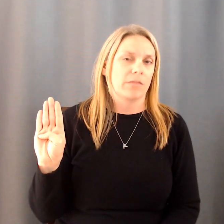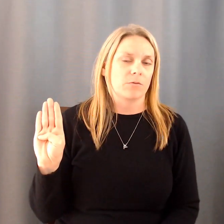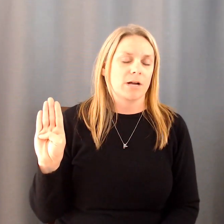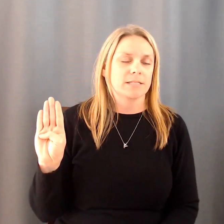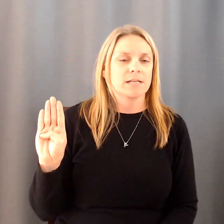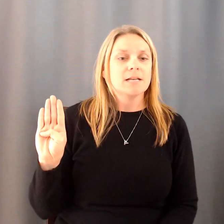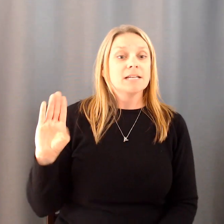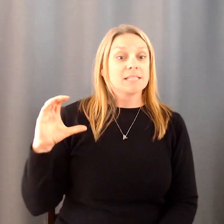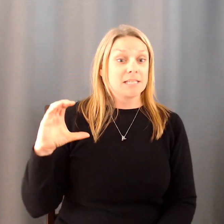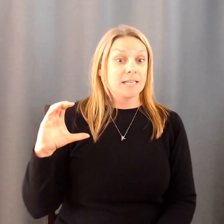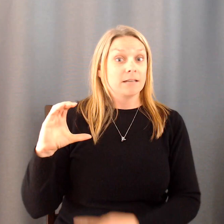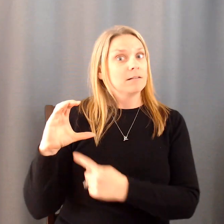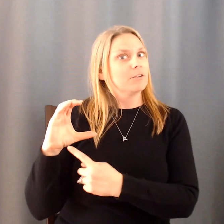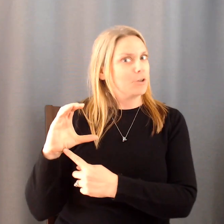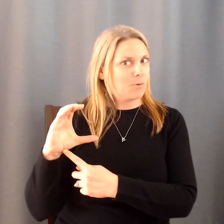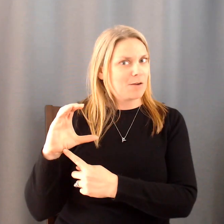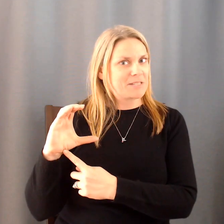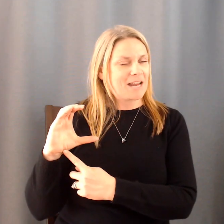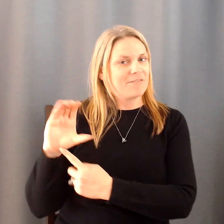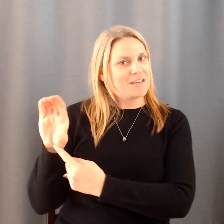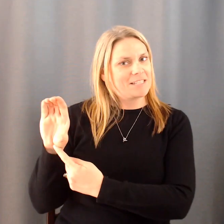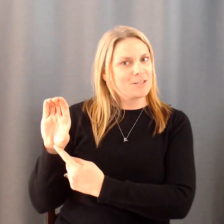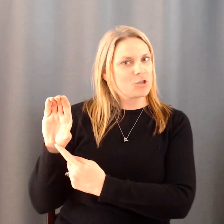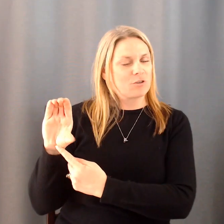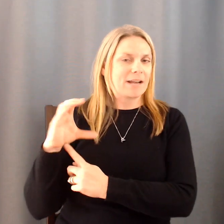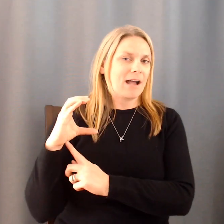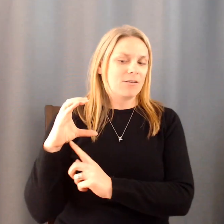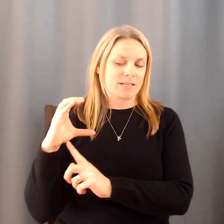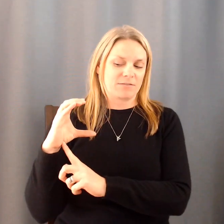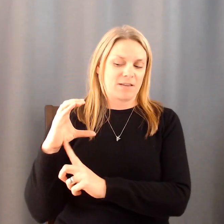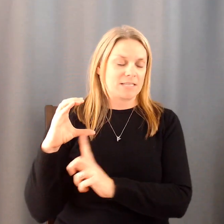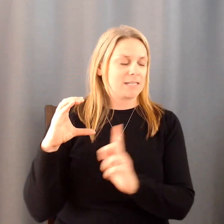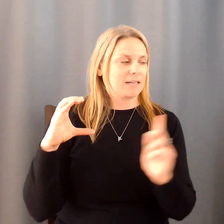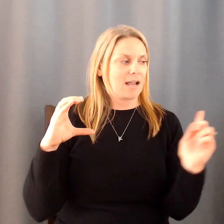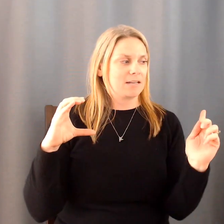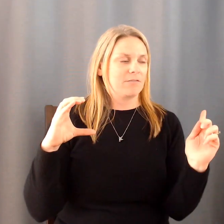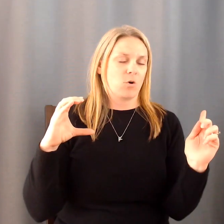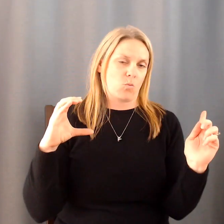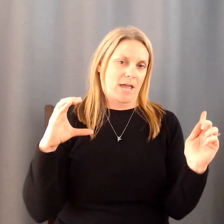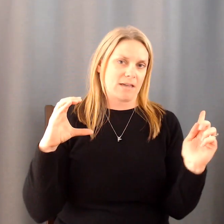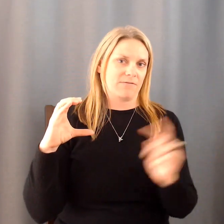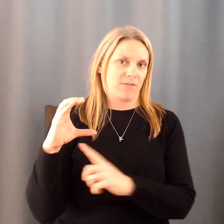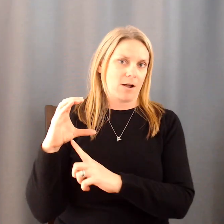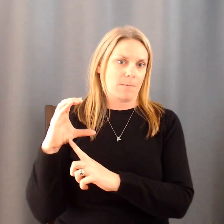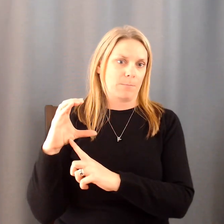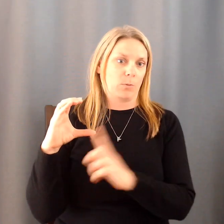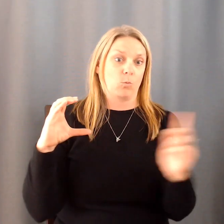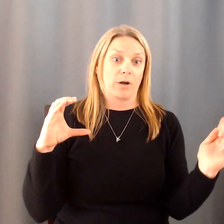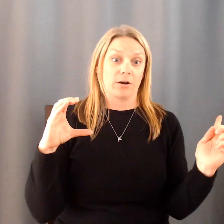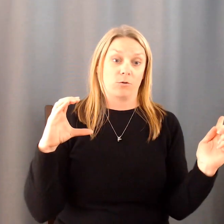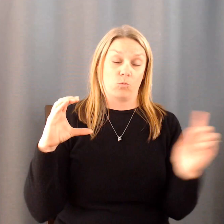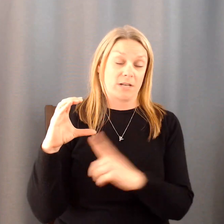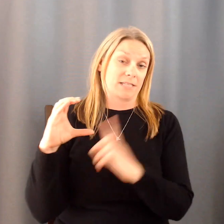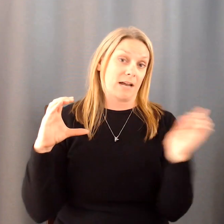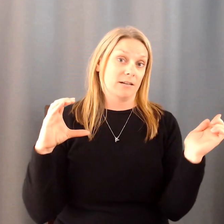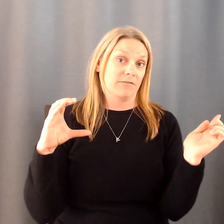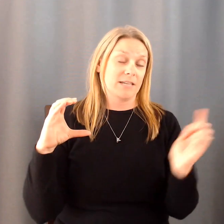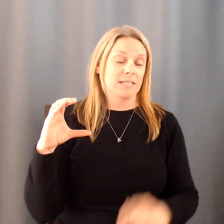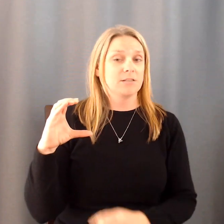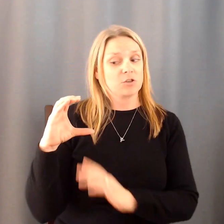otherwise. C, your palm is not facing straight out. It's facing kind of away from what side you're facing. So my